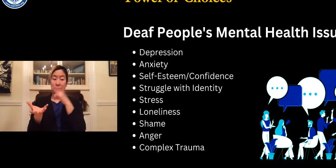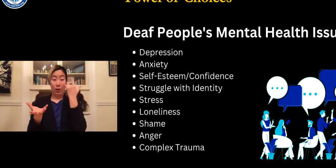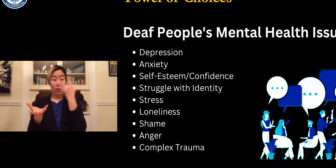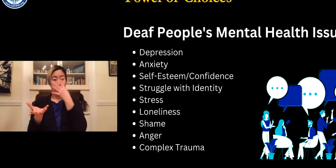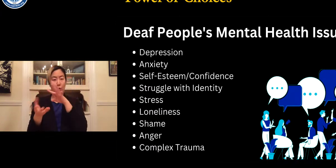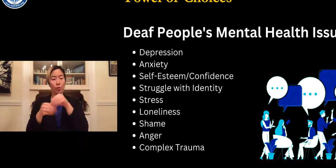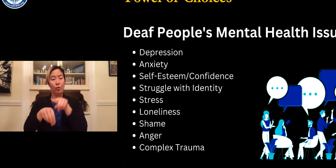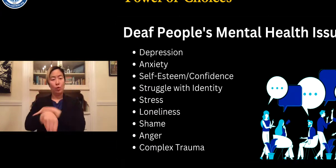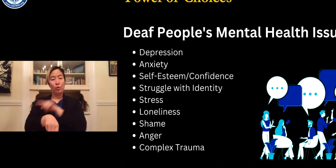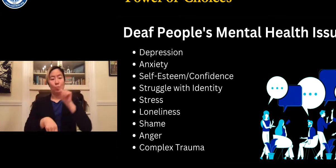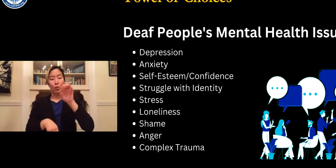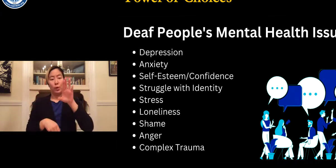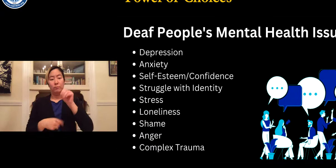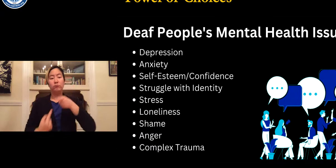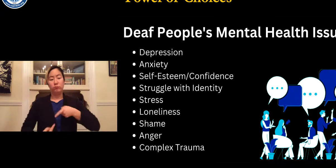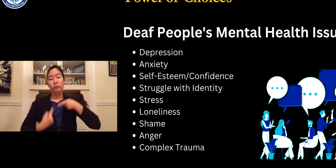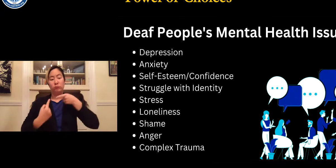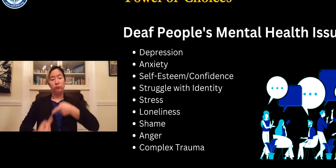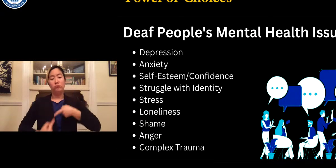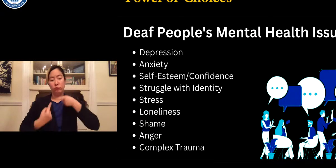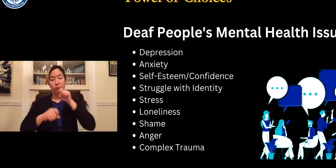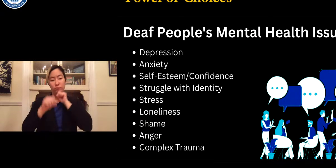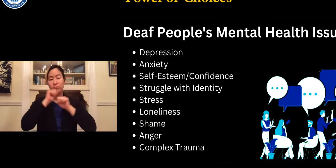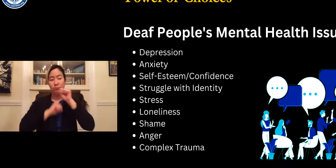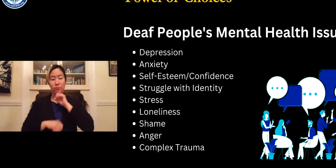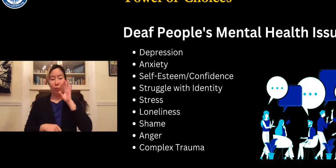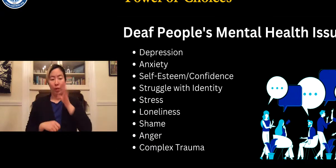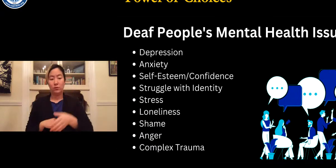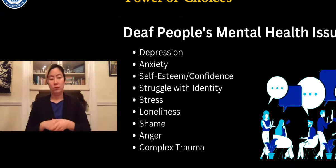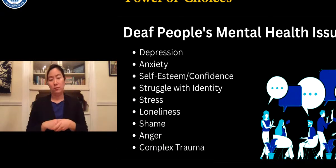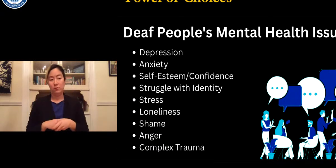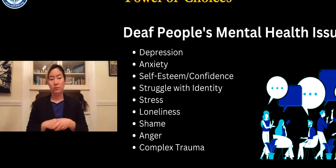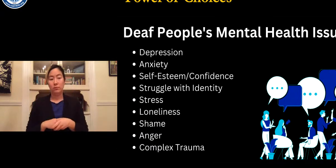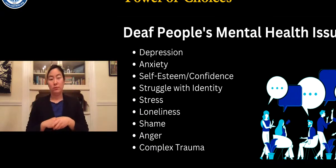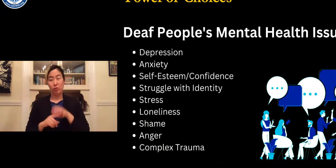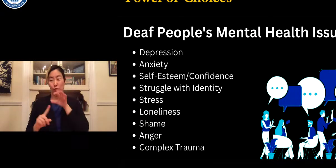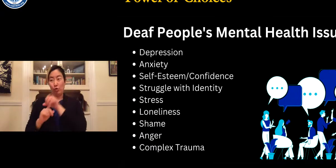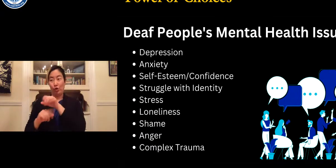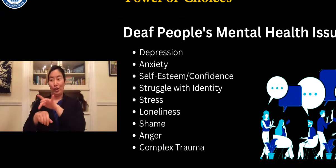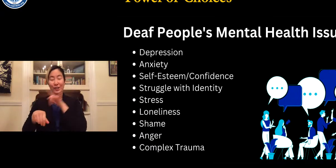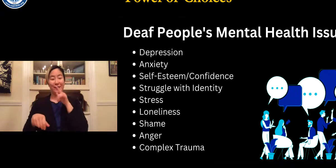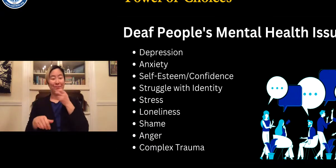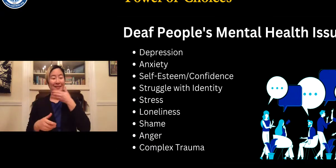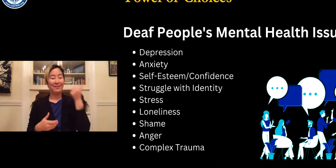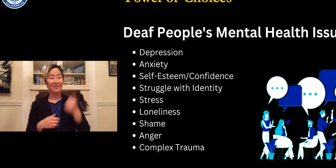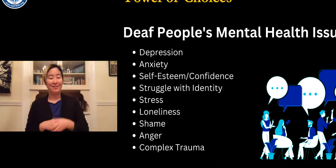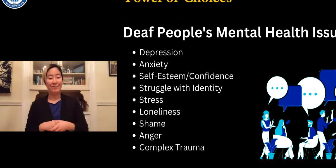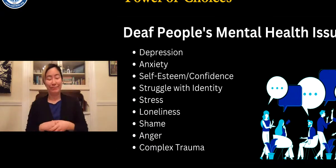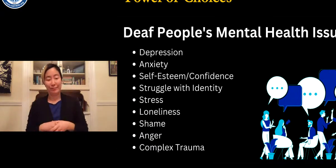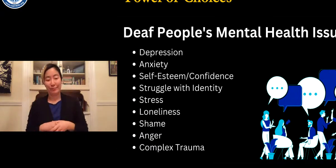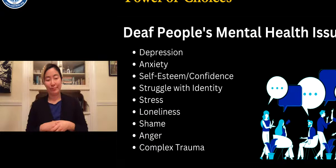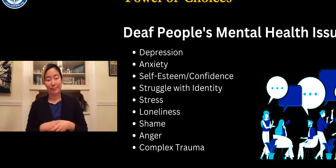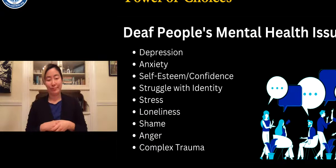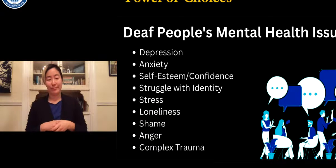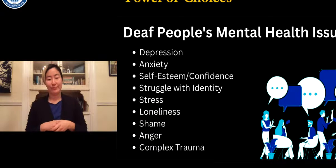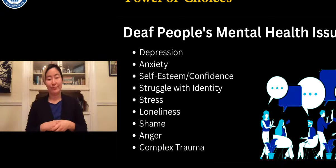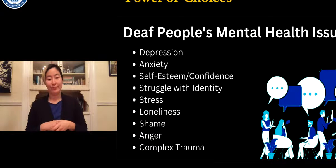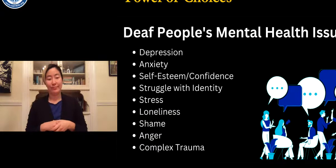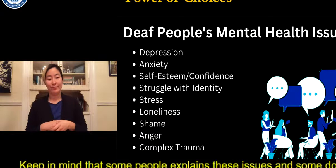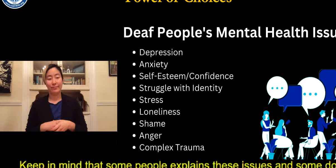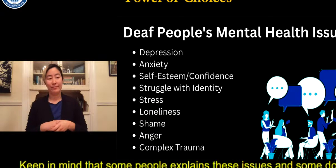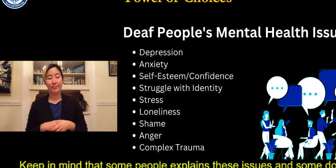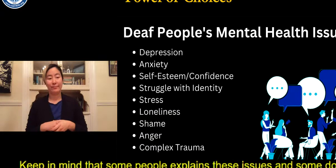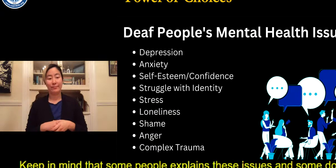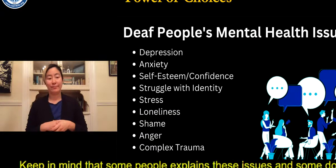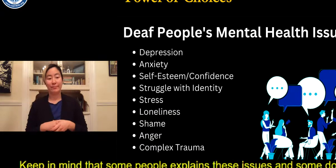all individuals, and it's important to introspect and self-assess. Mental health problems should not be ignored because if they are ignored, they